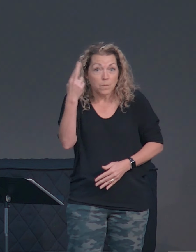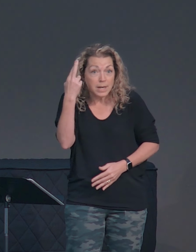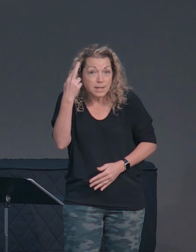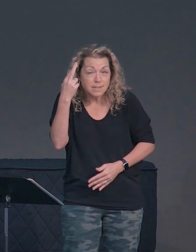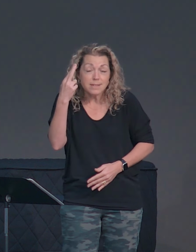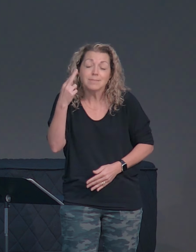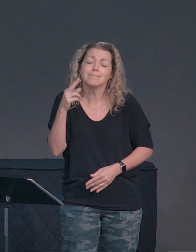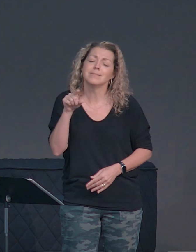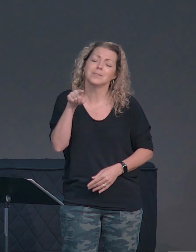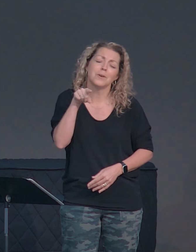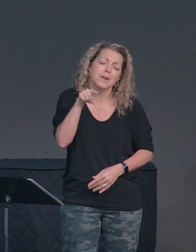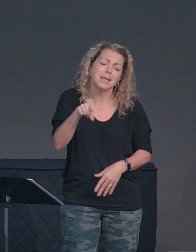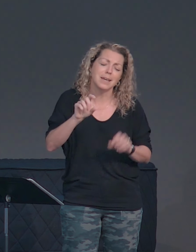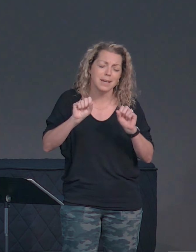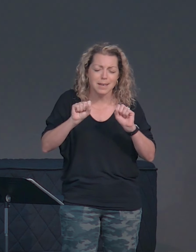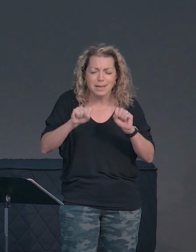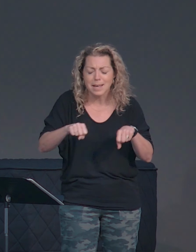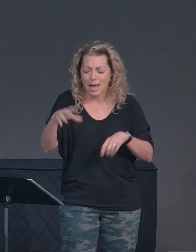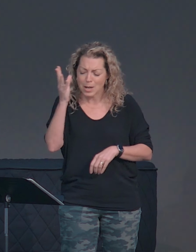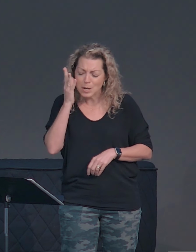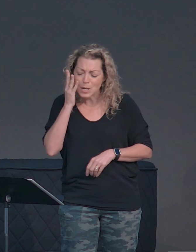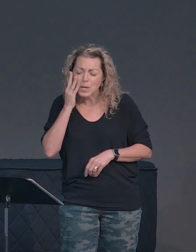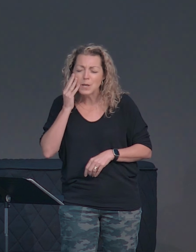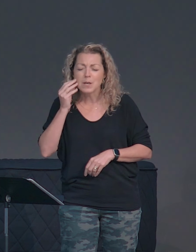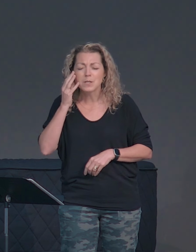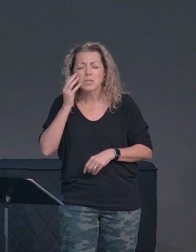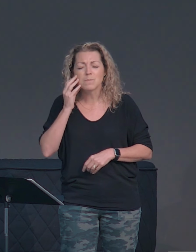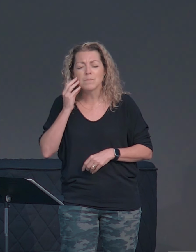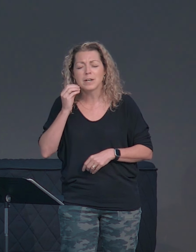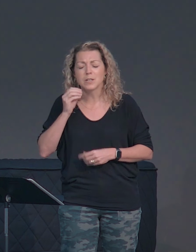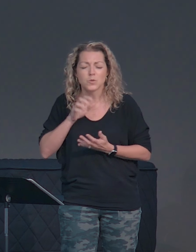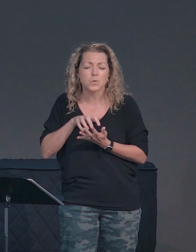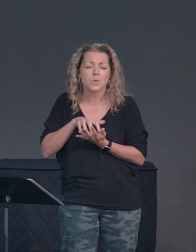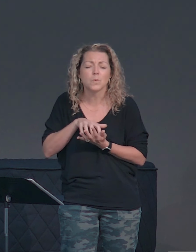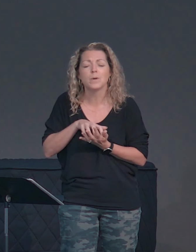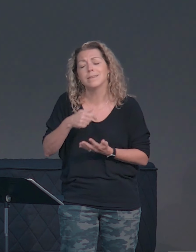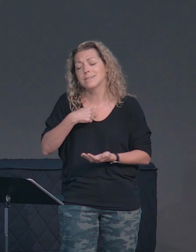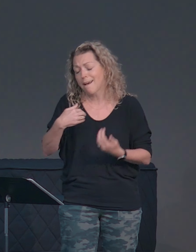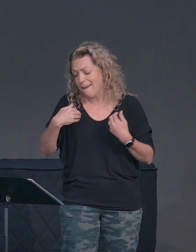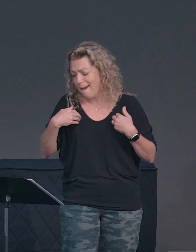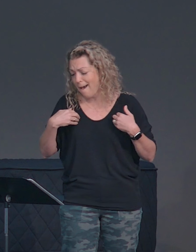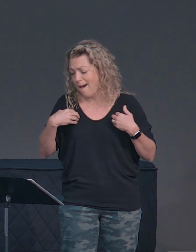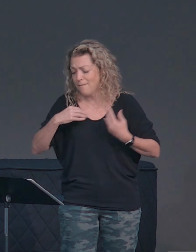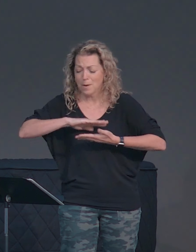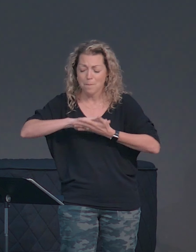I possess.